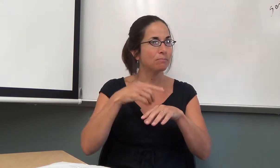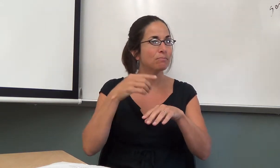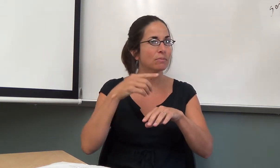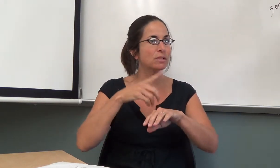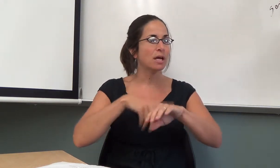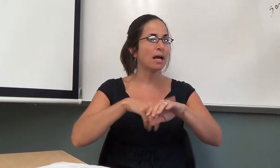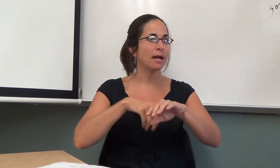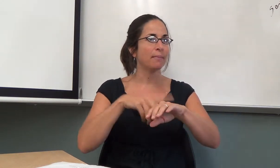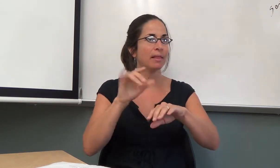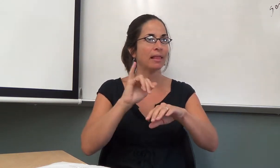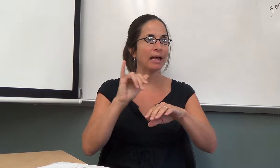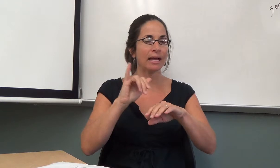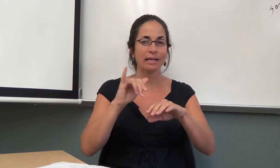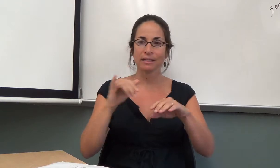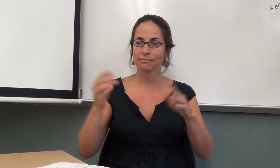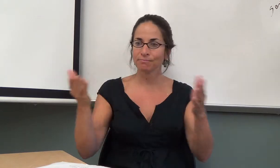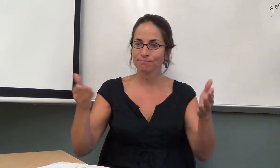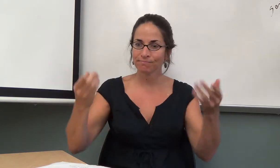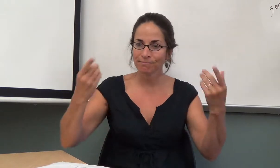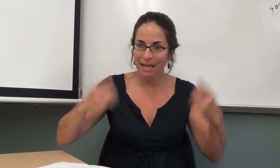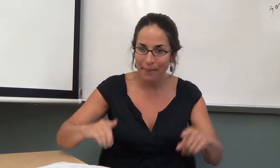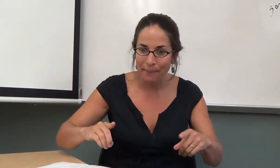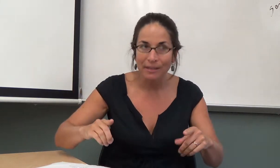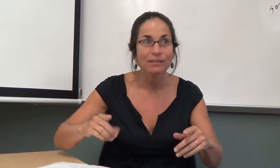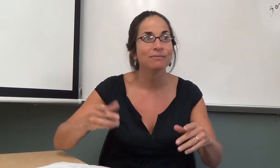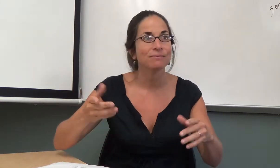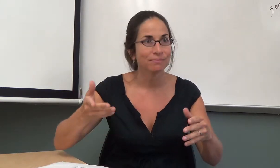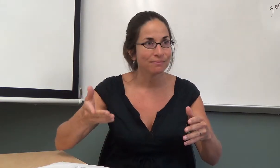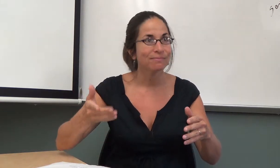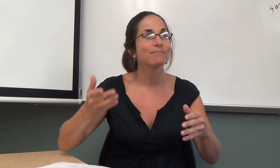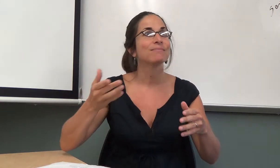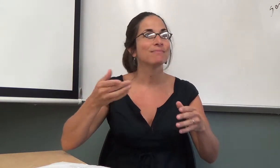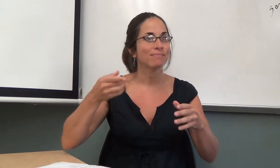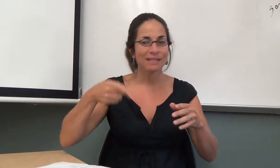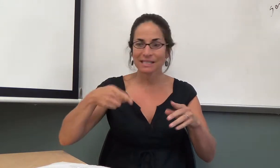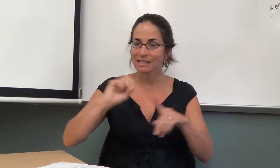if it's an instance or a circumstance.